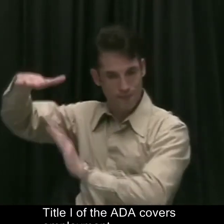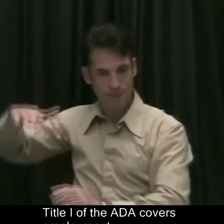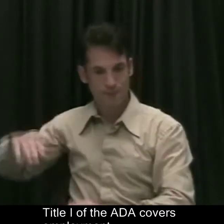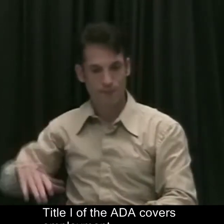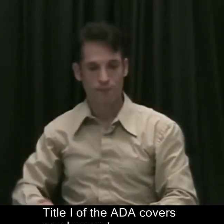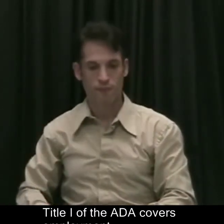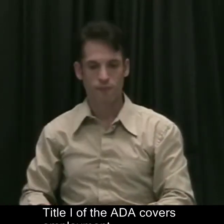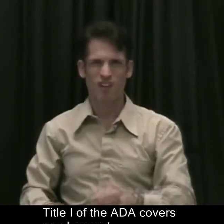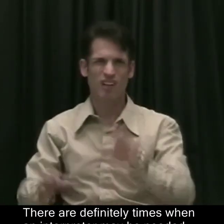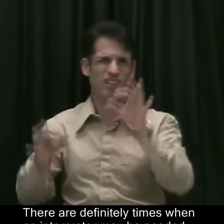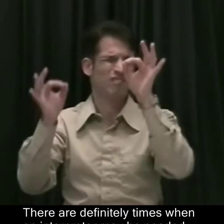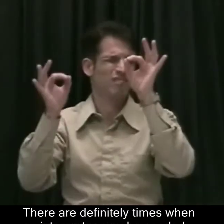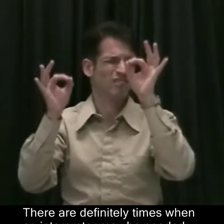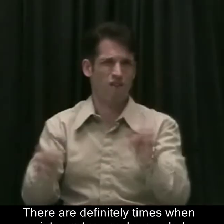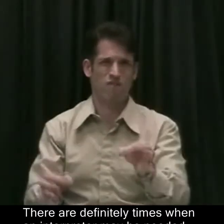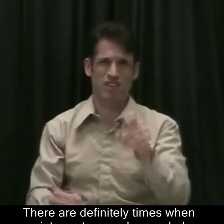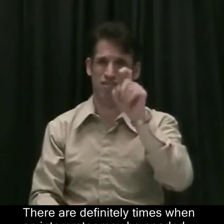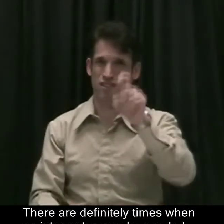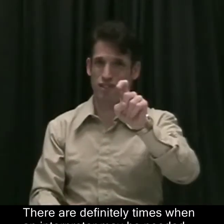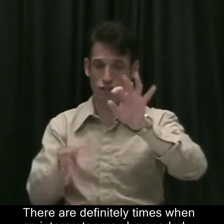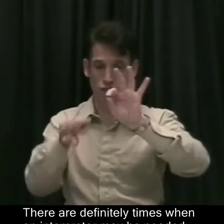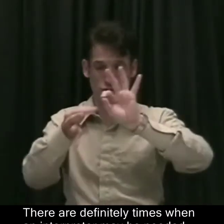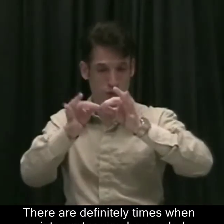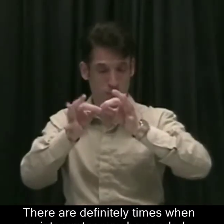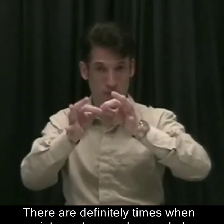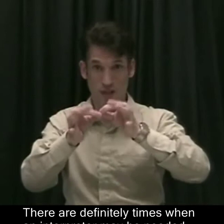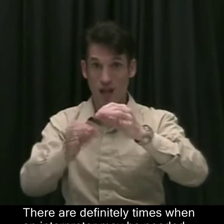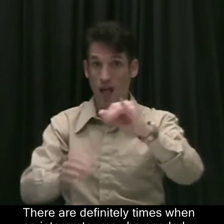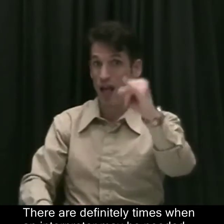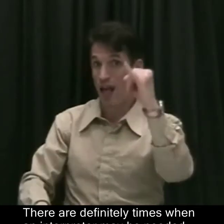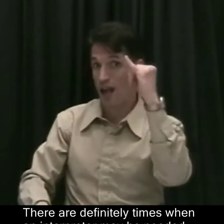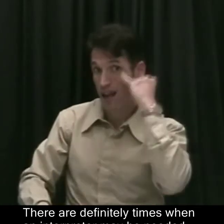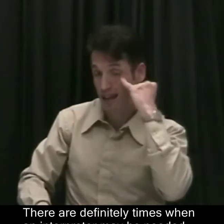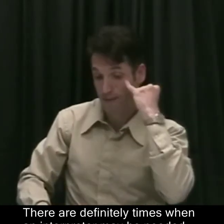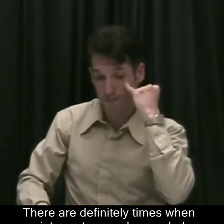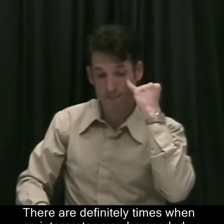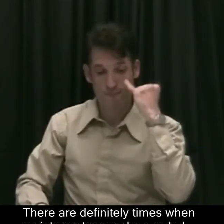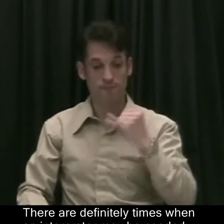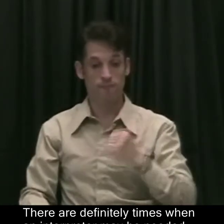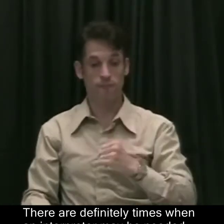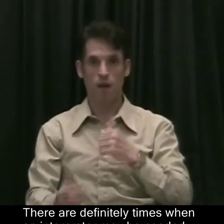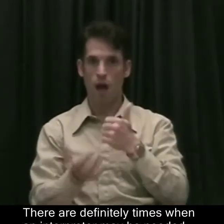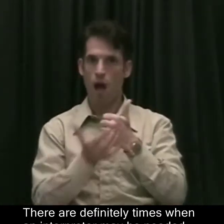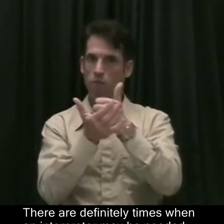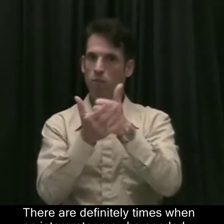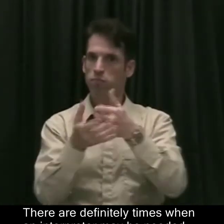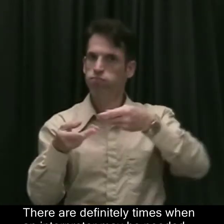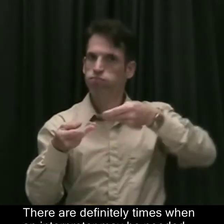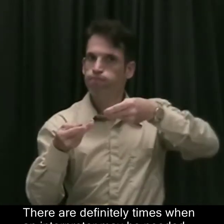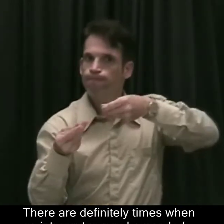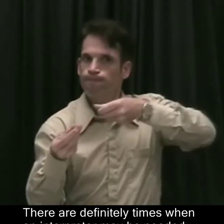There are definitely times when an interpreter may be needed for effective communication.